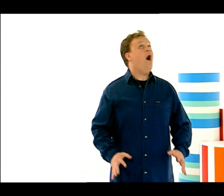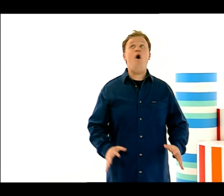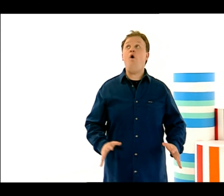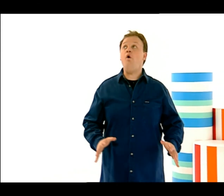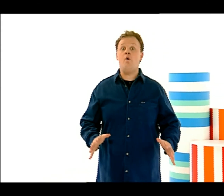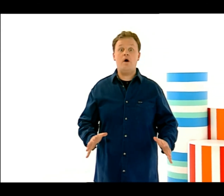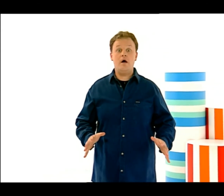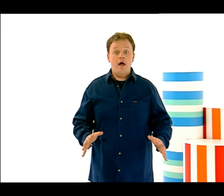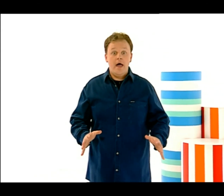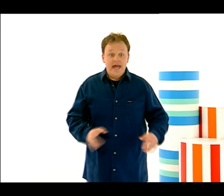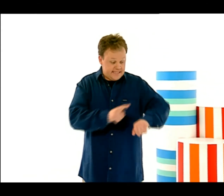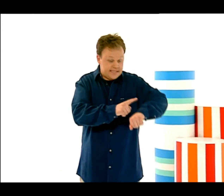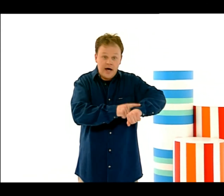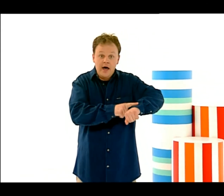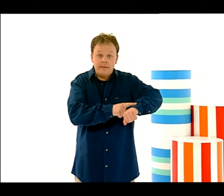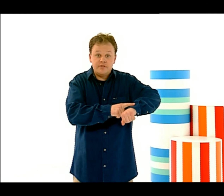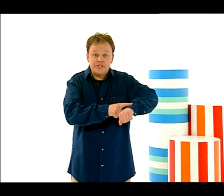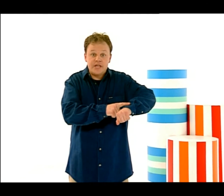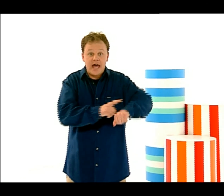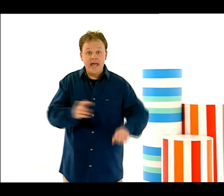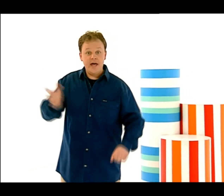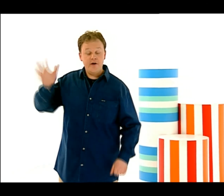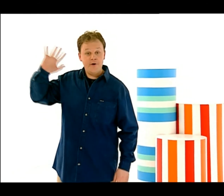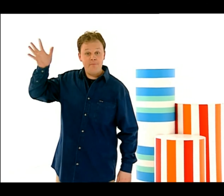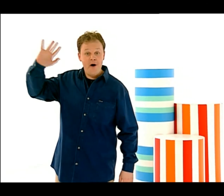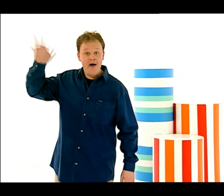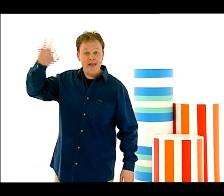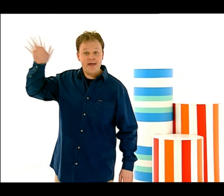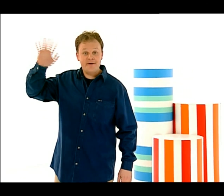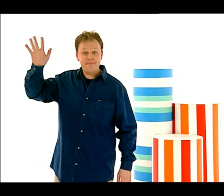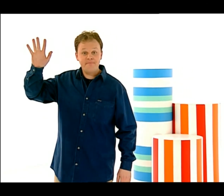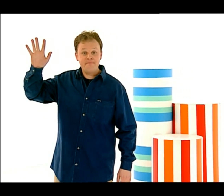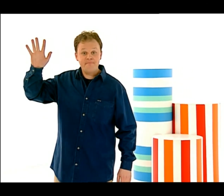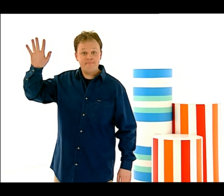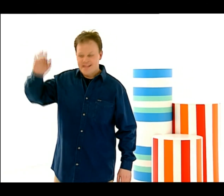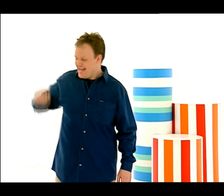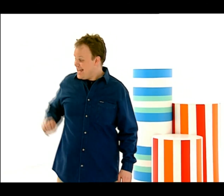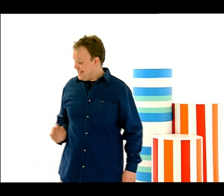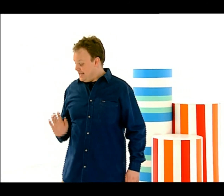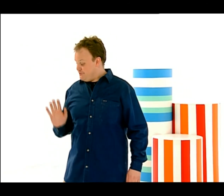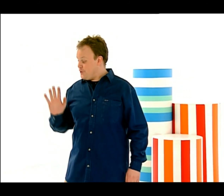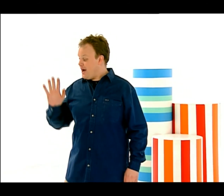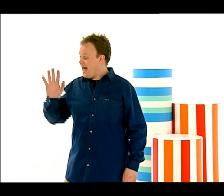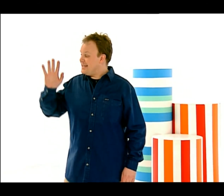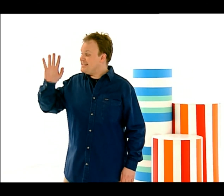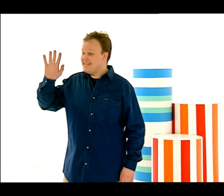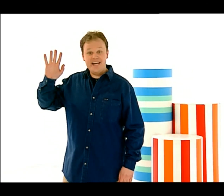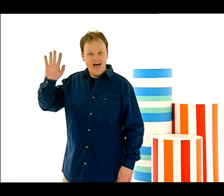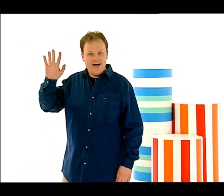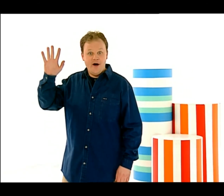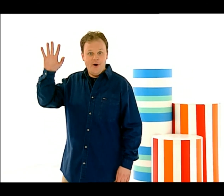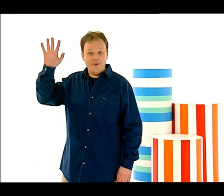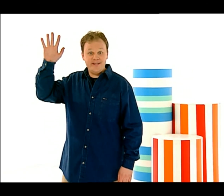Oh, it's time to say goodbye. Lift your hand and hold it